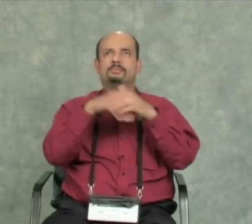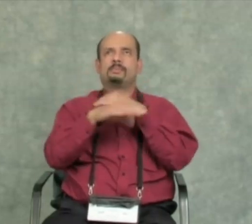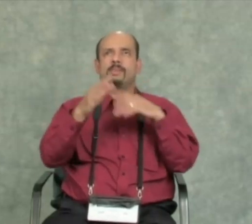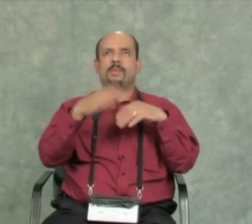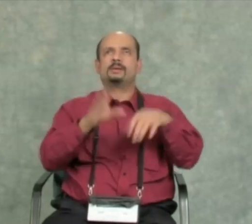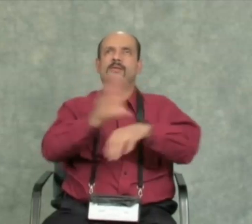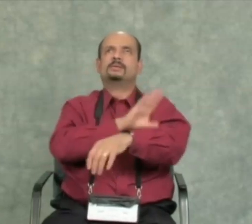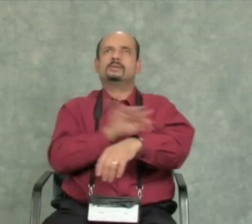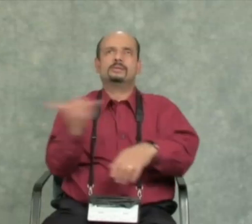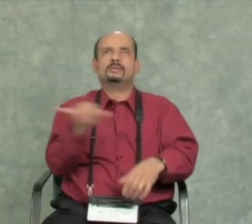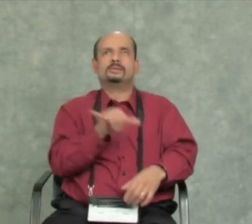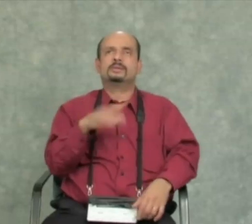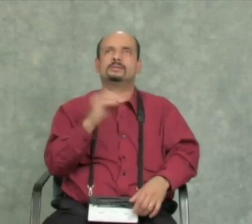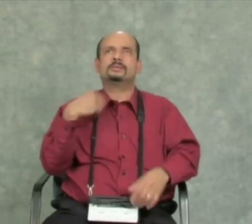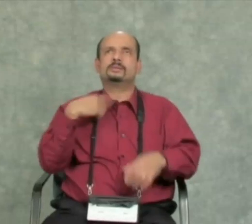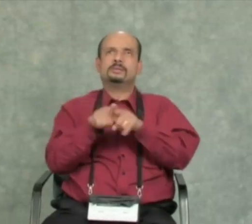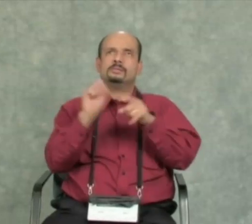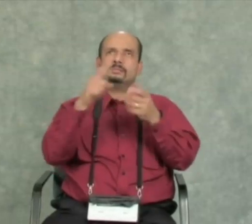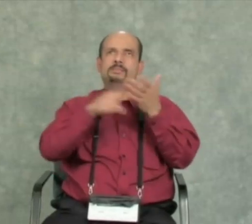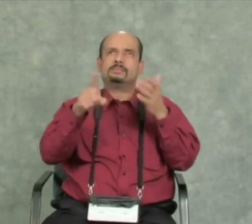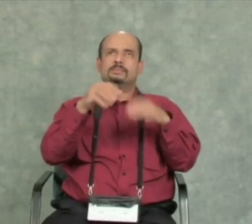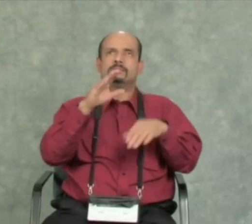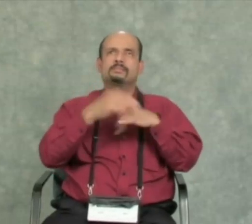but really apps are more accessible than computers are.